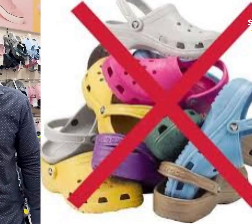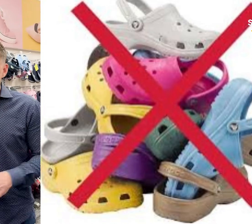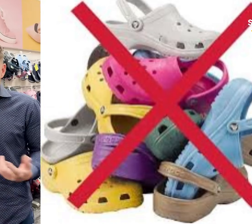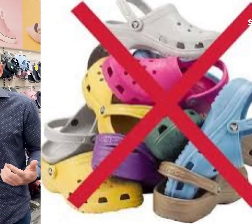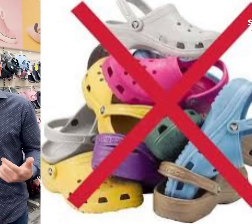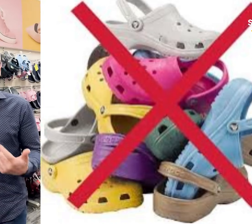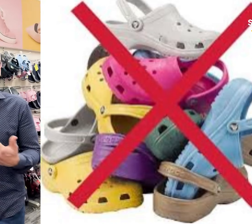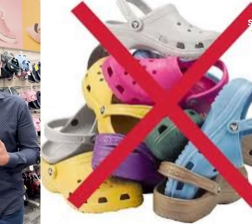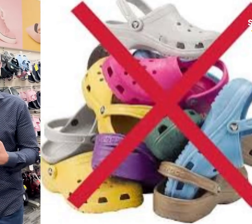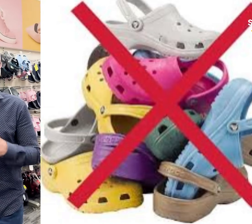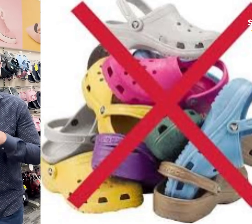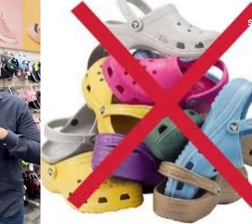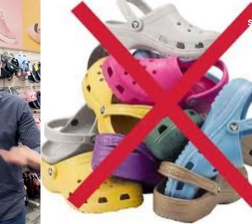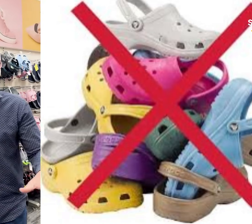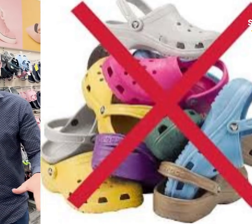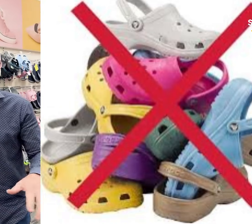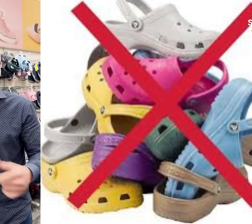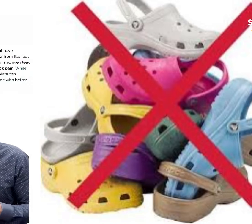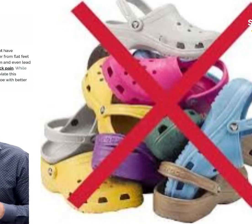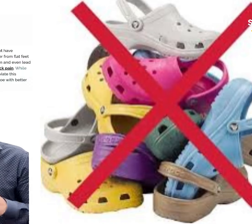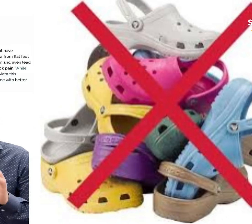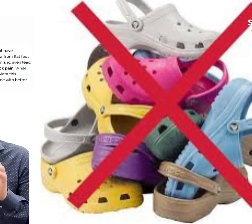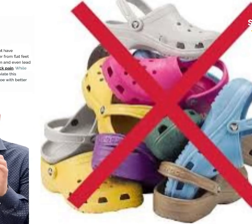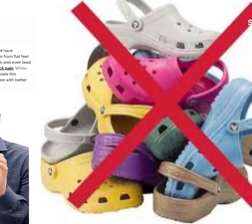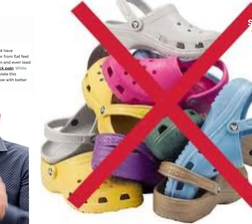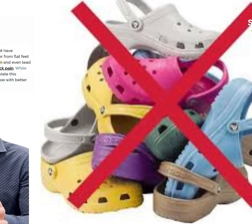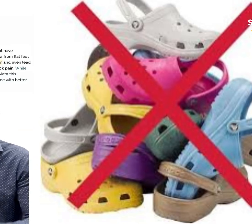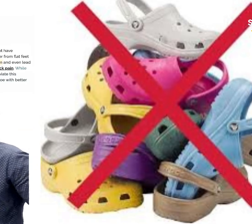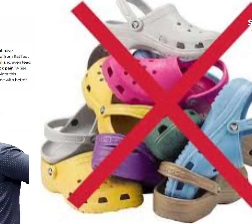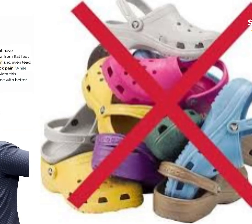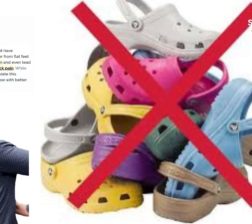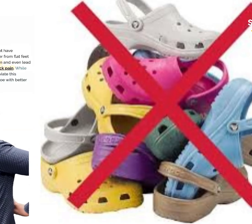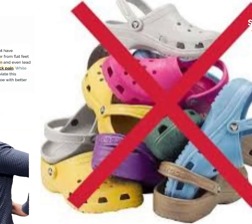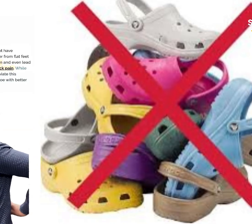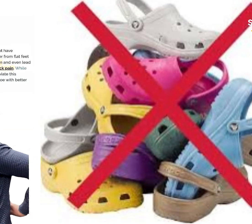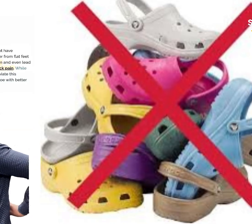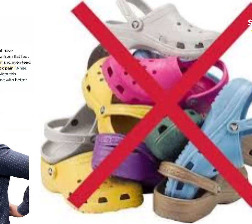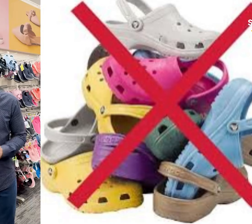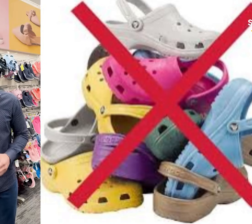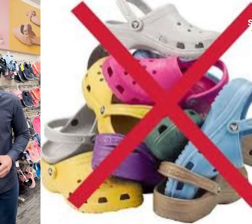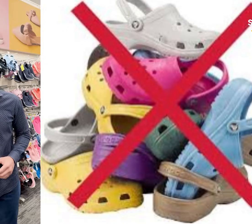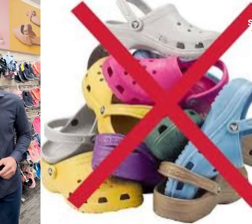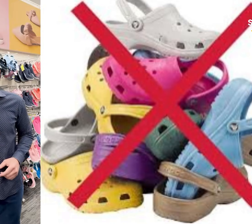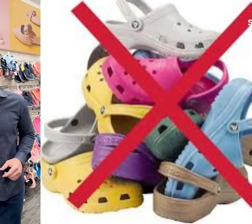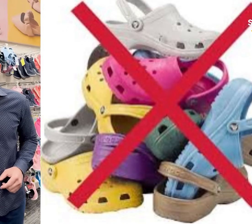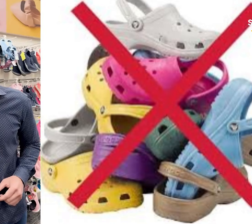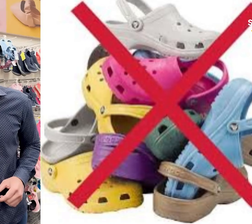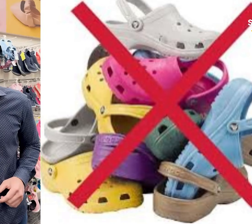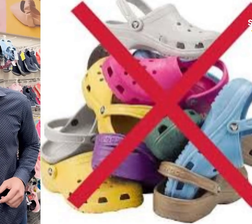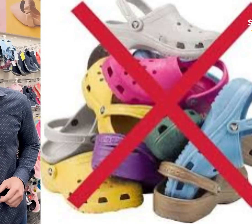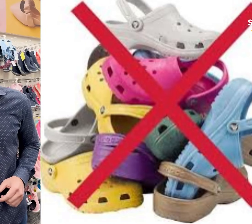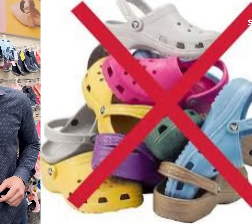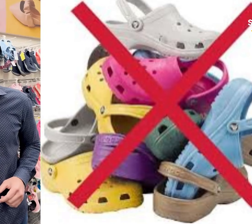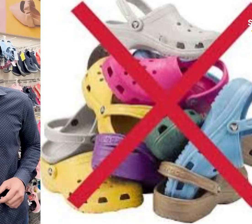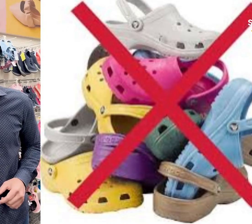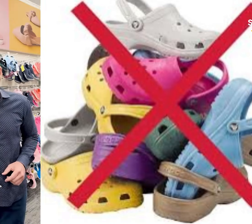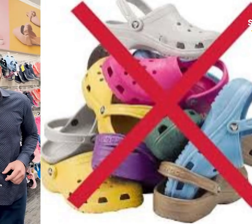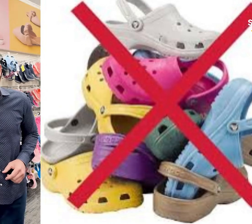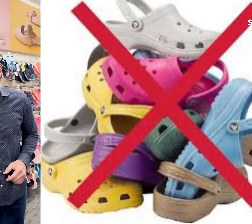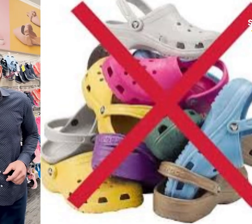On top of that, these shoes have zero support, known to cause foot pain and even spinal problems. So if I were you, I would trash these chemical-based shoes for you and your